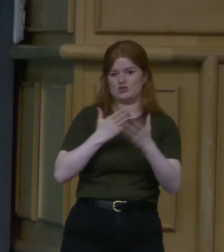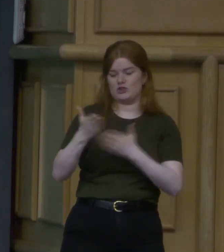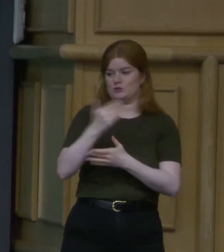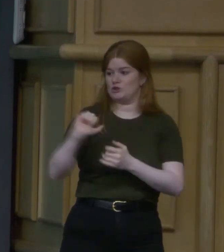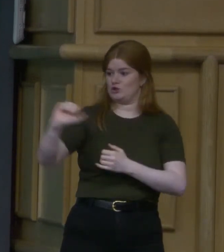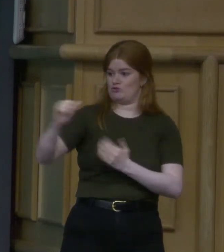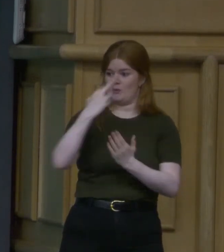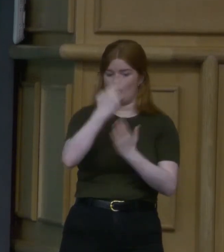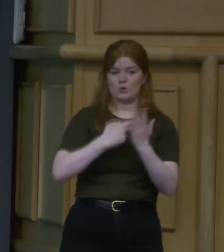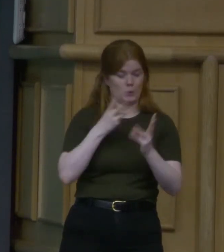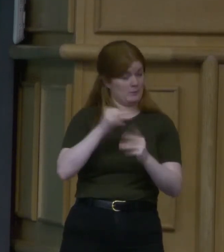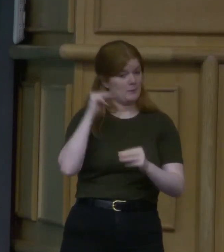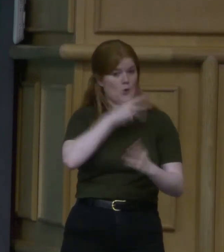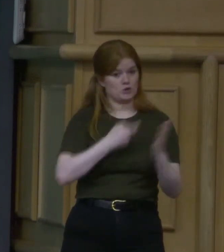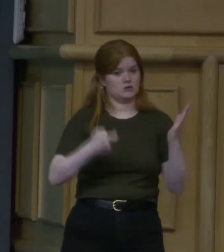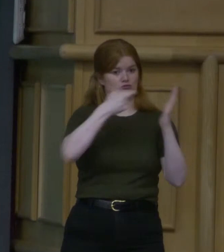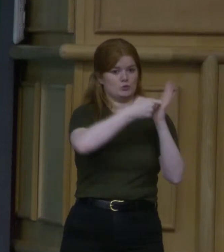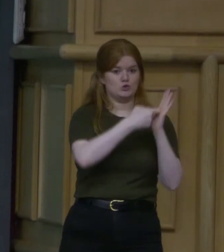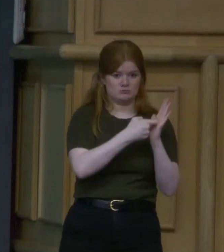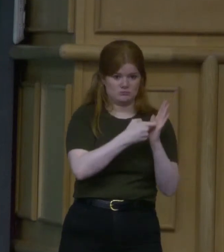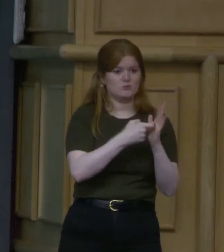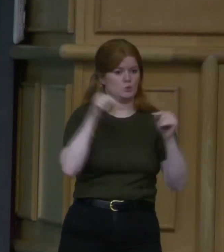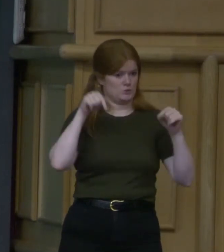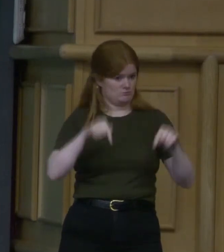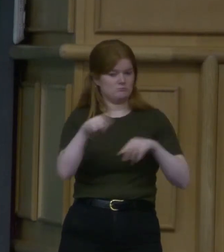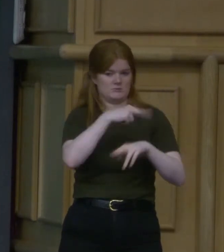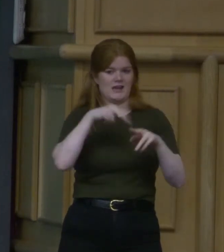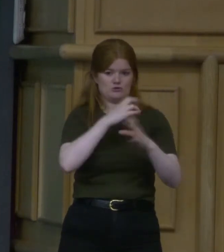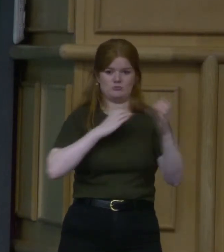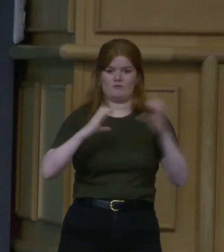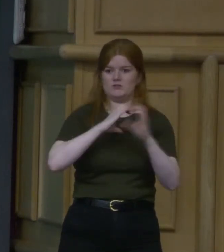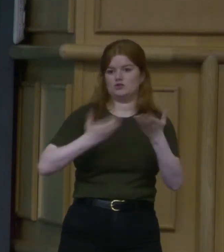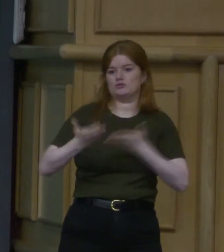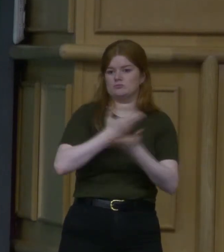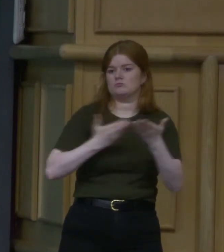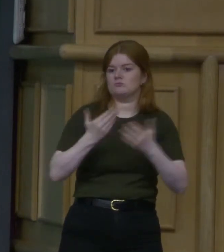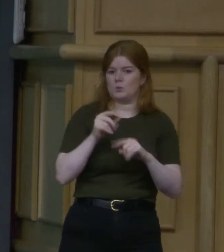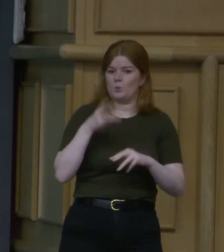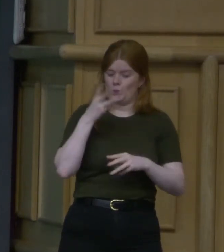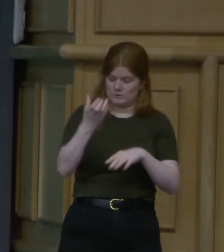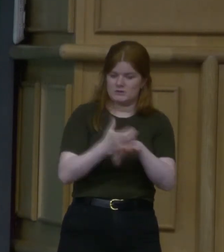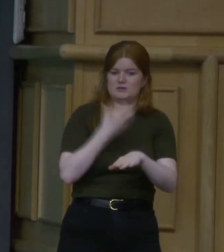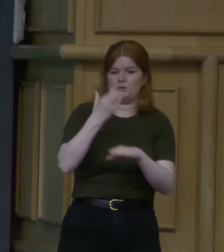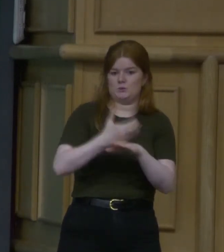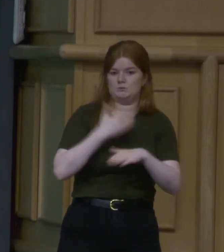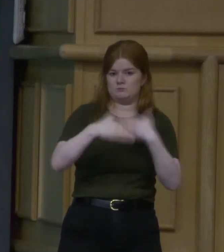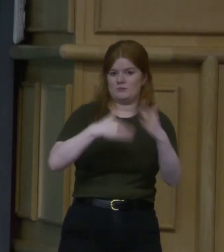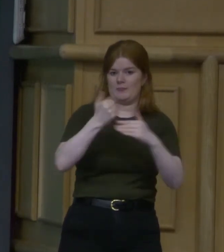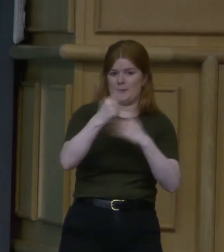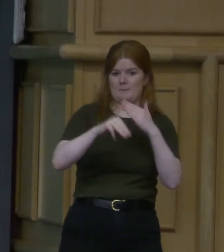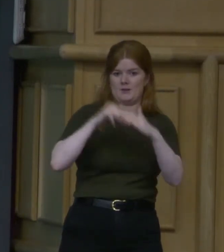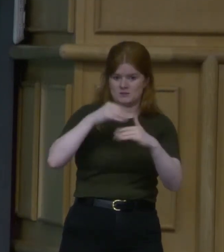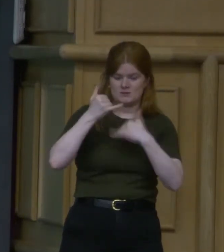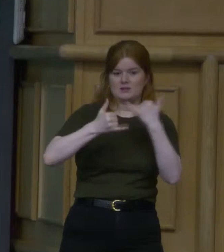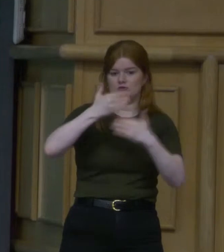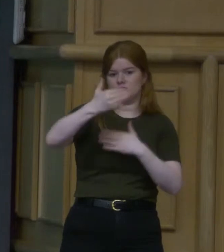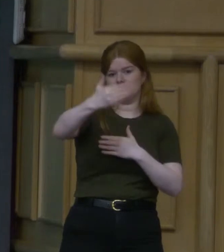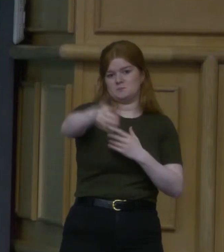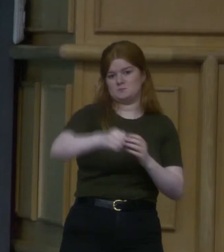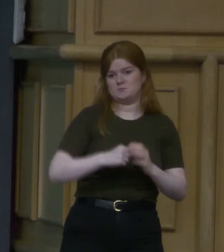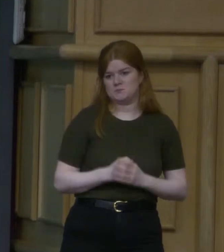Your report will be an important contribution to this national conversation that will continue in the months and years